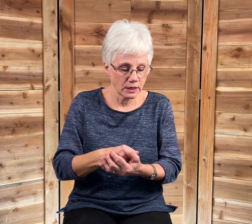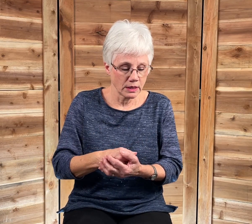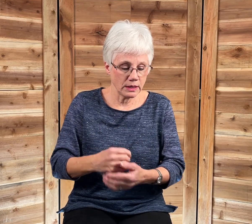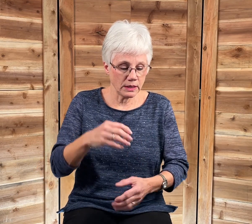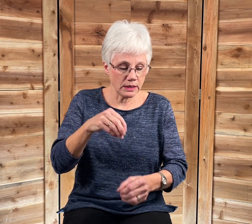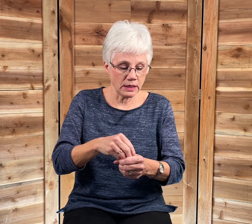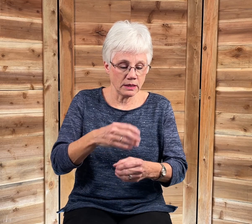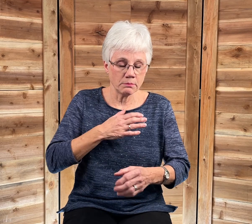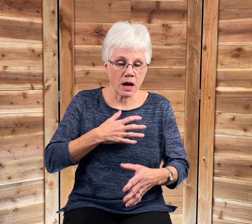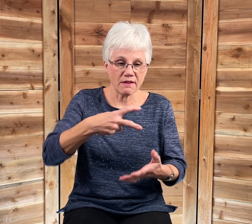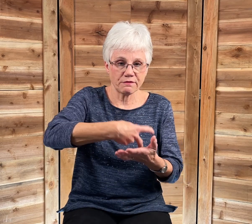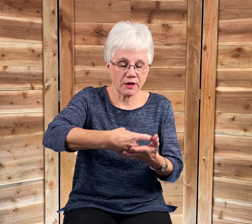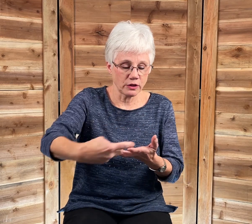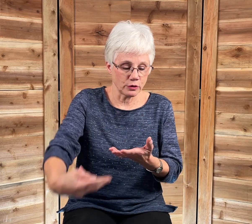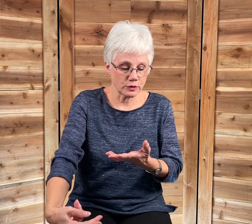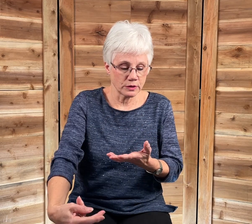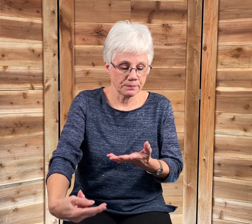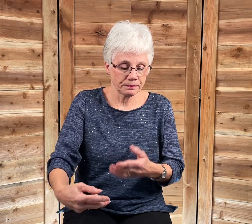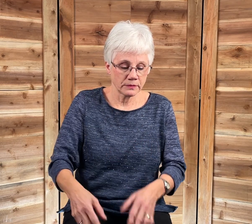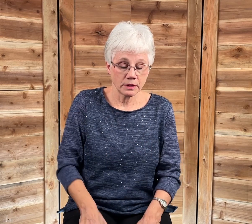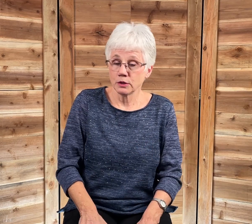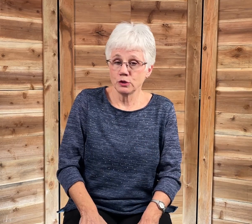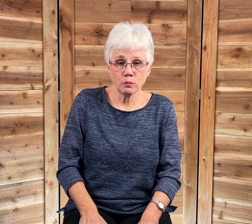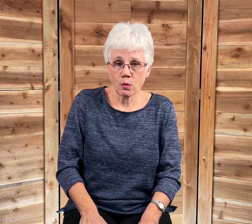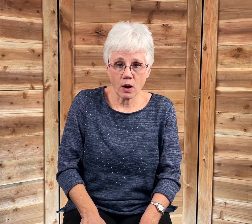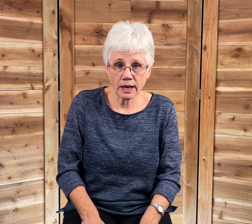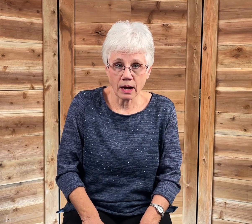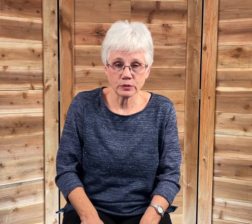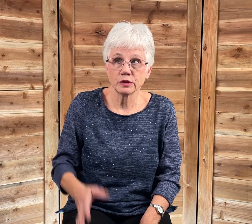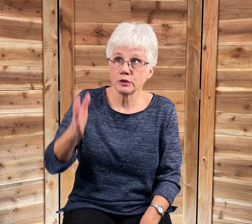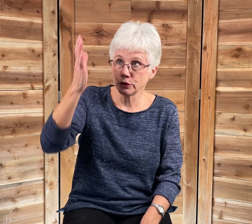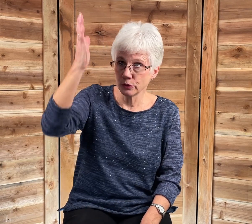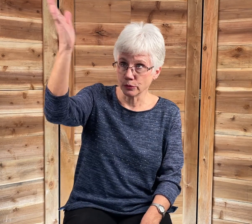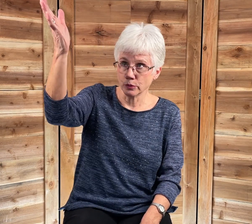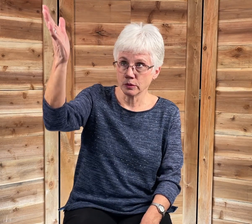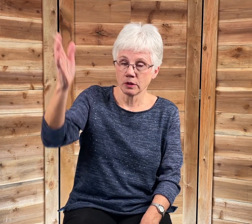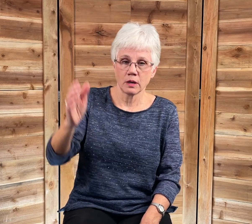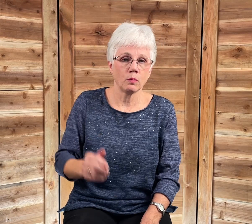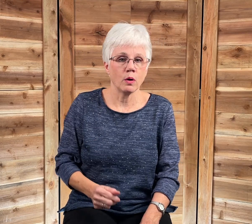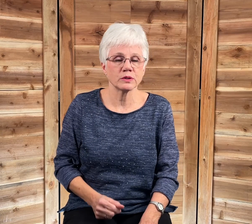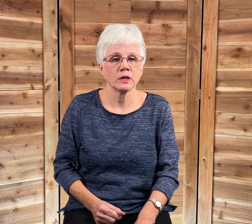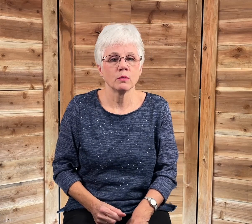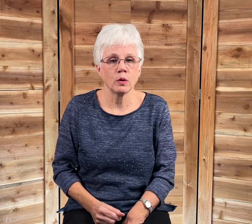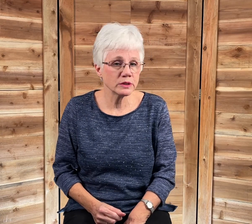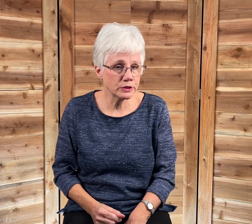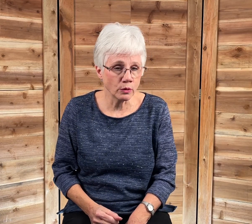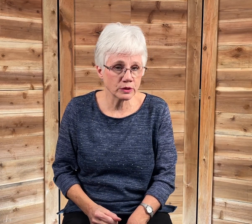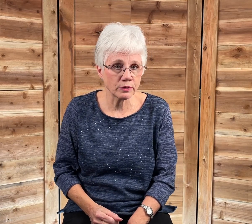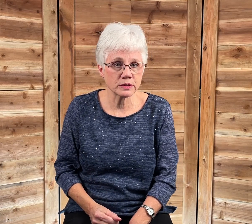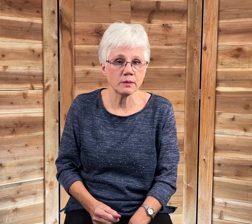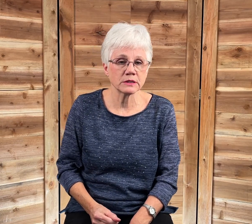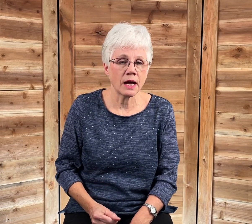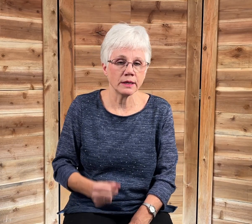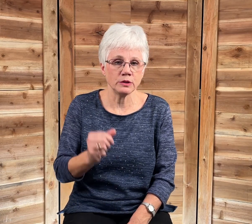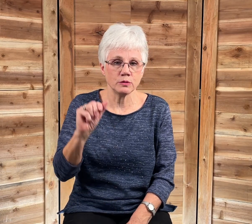there. In my failures, you won't walk out. You won't. Won't and don't